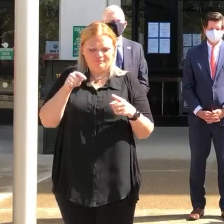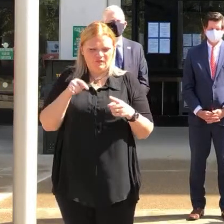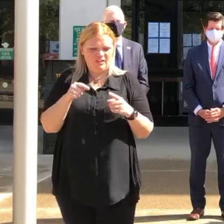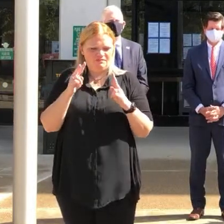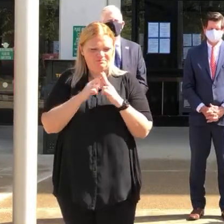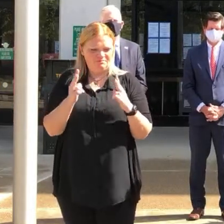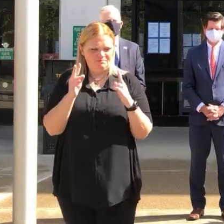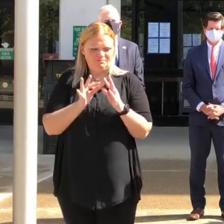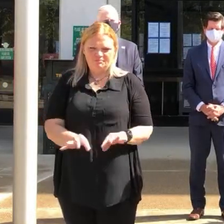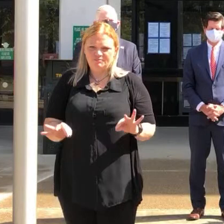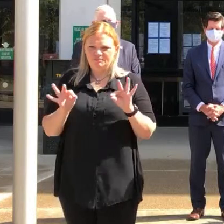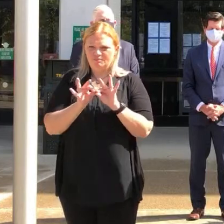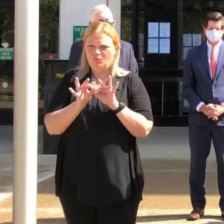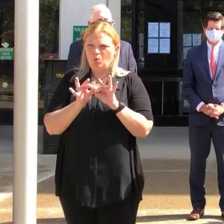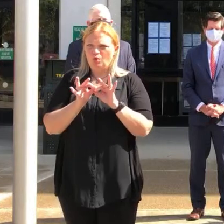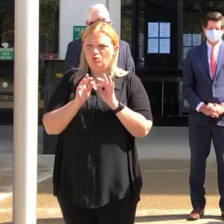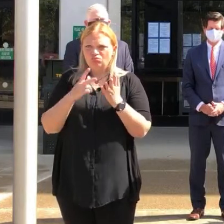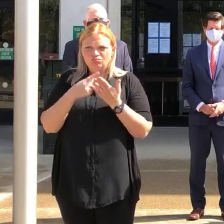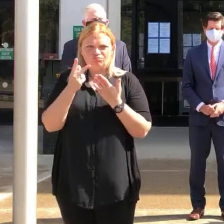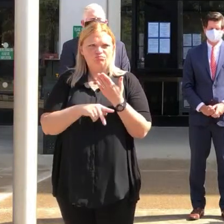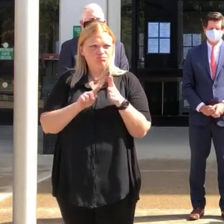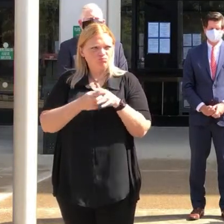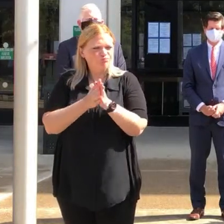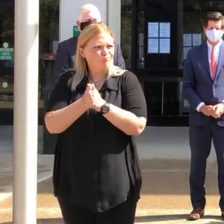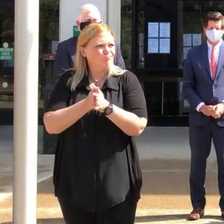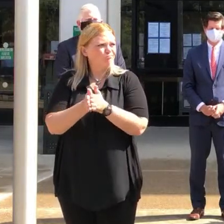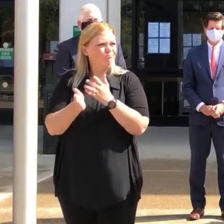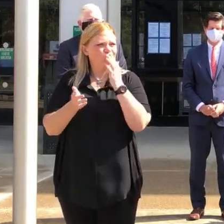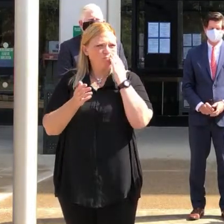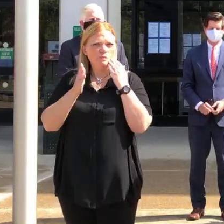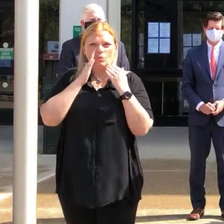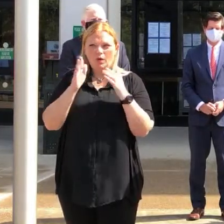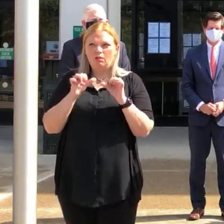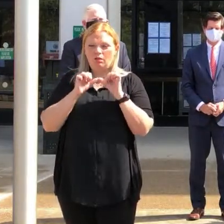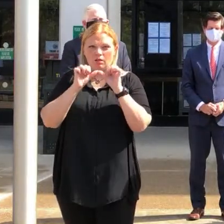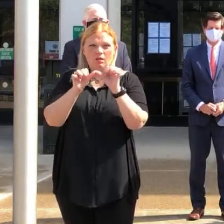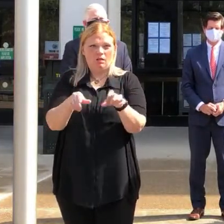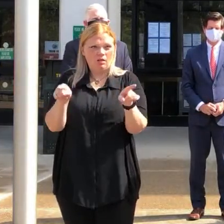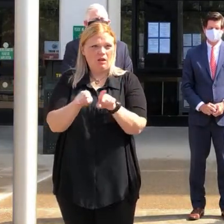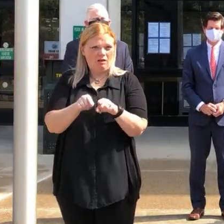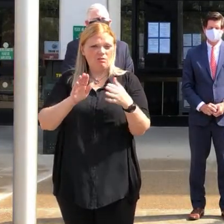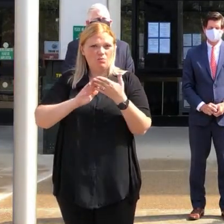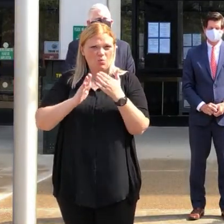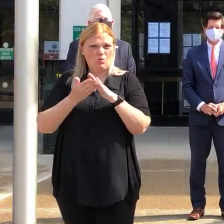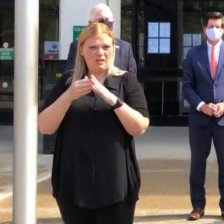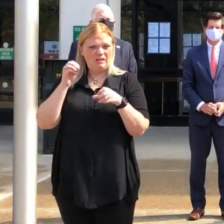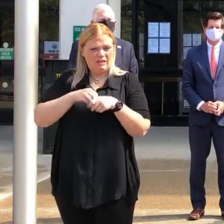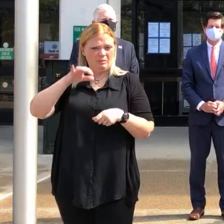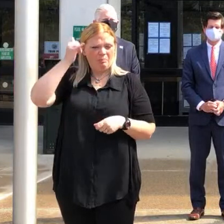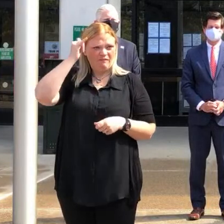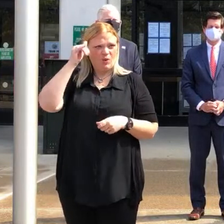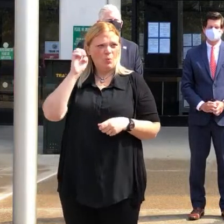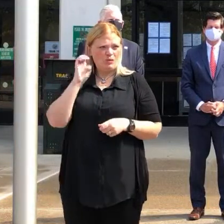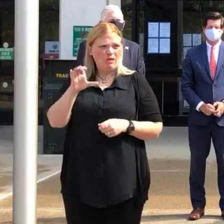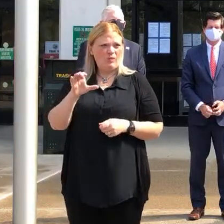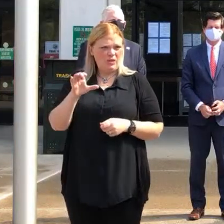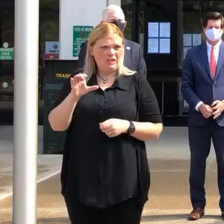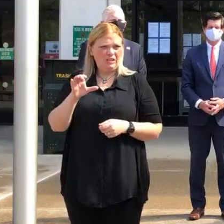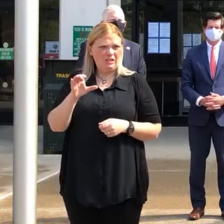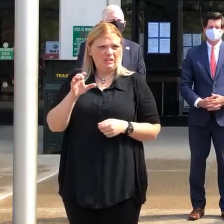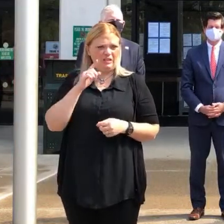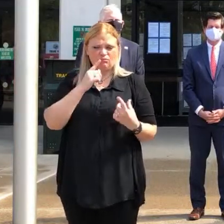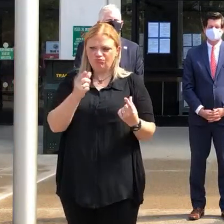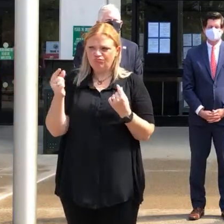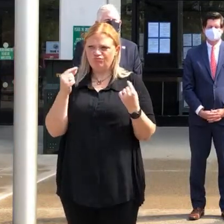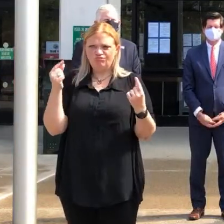very important initiative. We will continue as a community in Buffalo and Erie County to